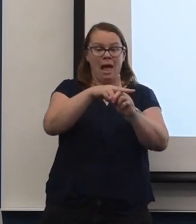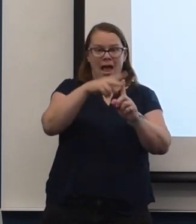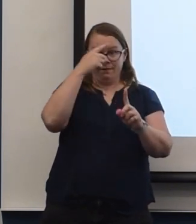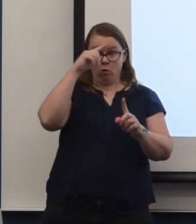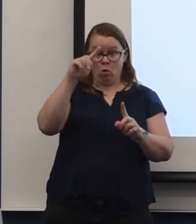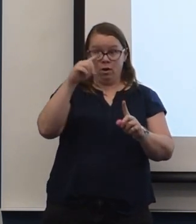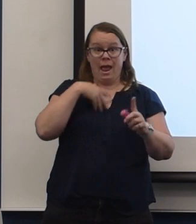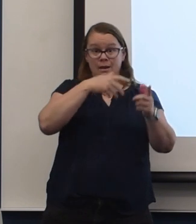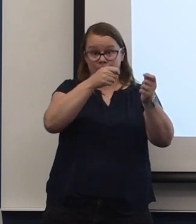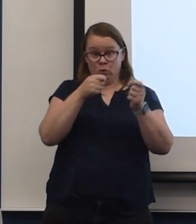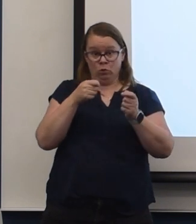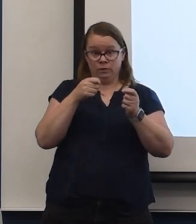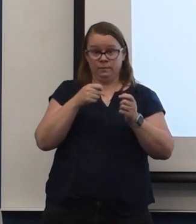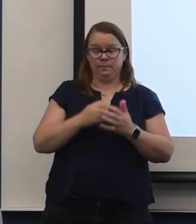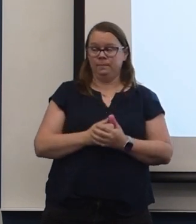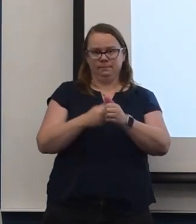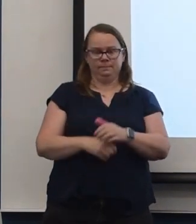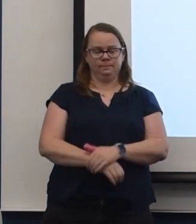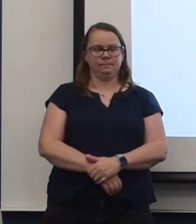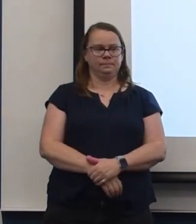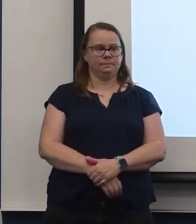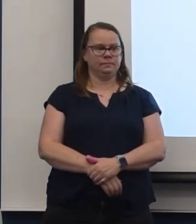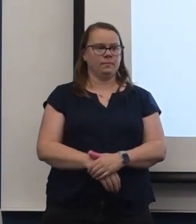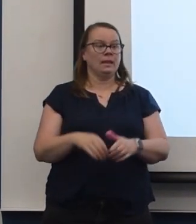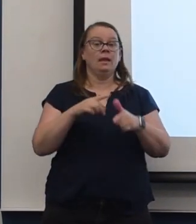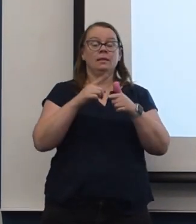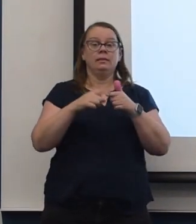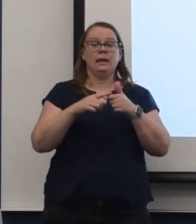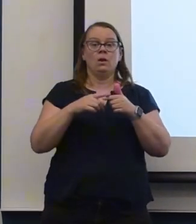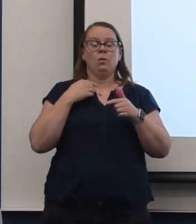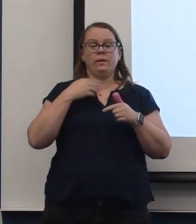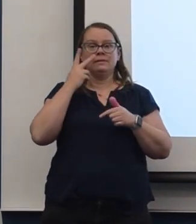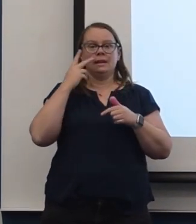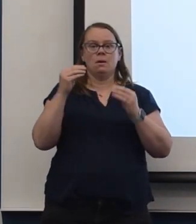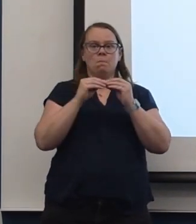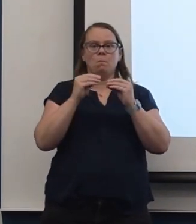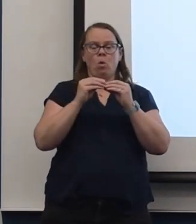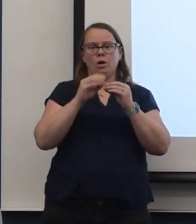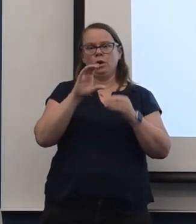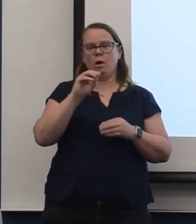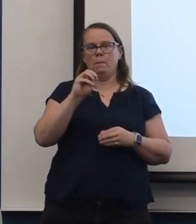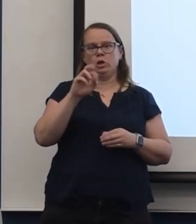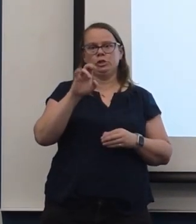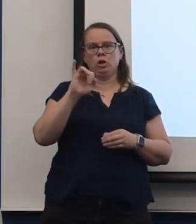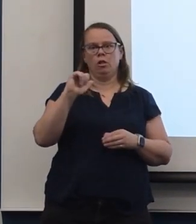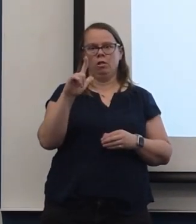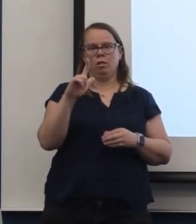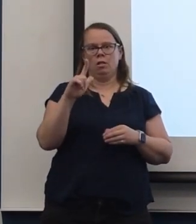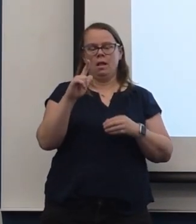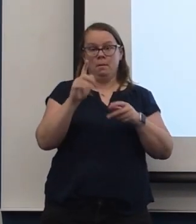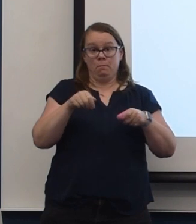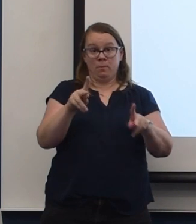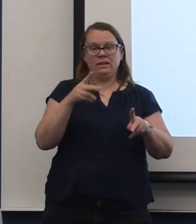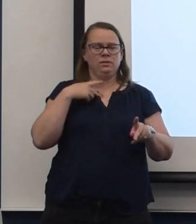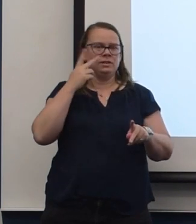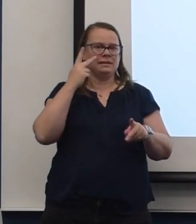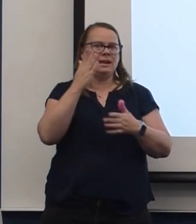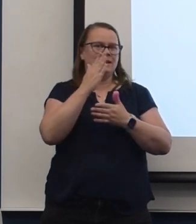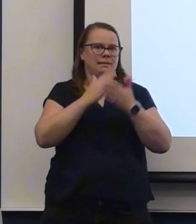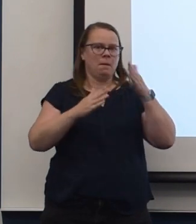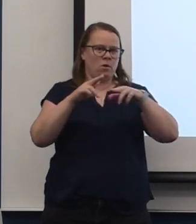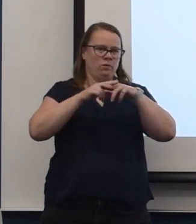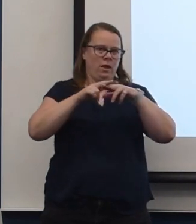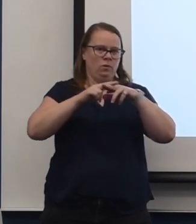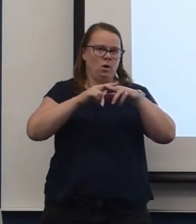for and pulled. And then we've seen quite a few more commercial permits. You can see a little bit of concentration along the